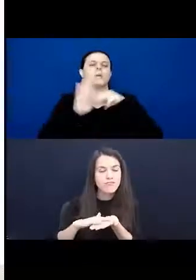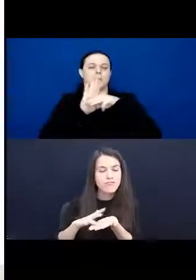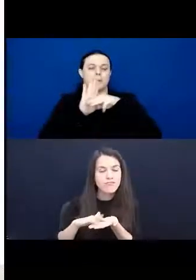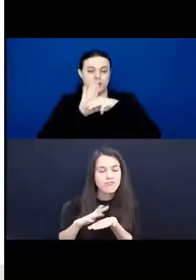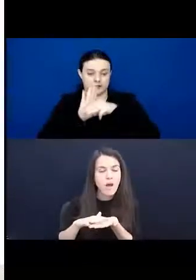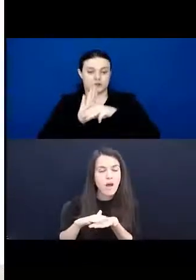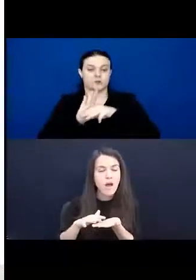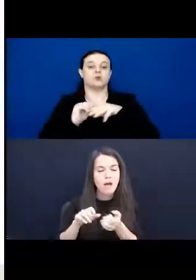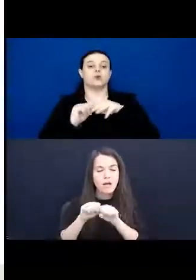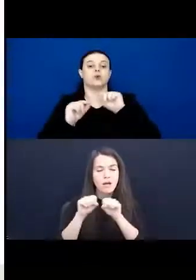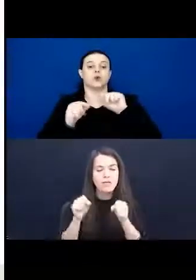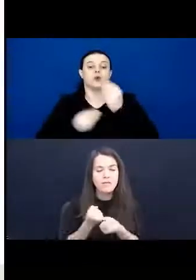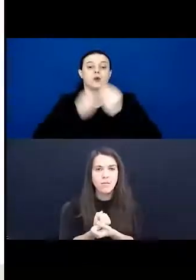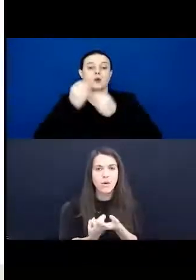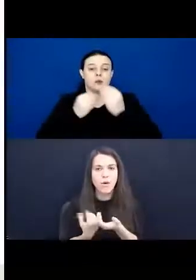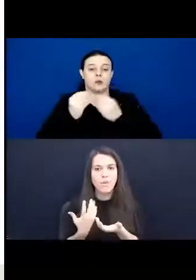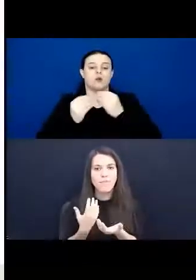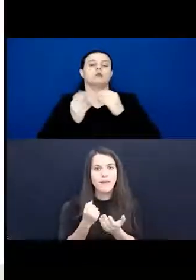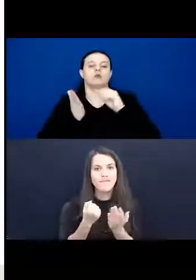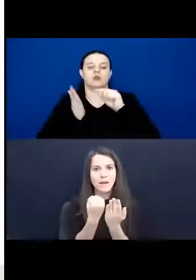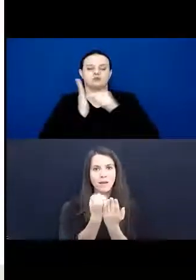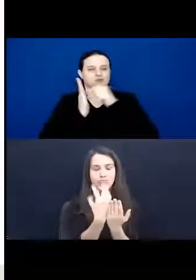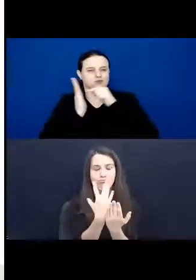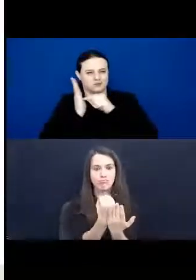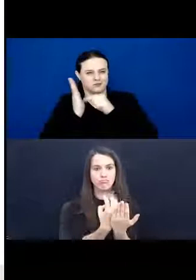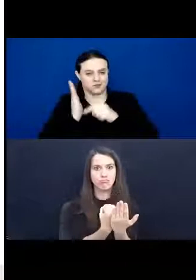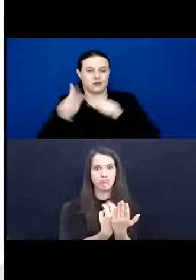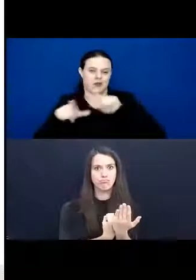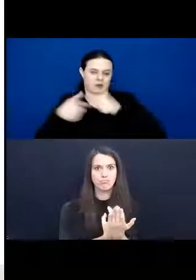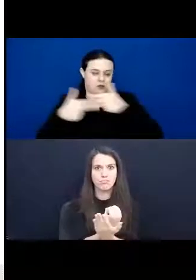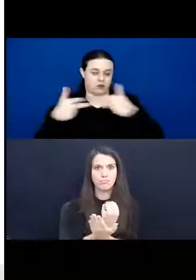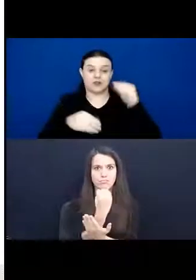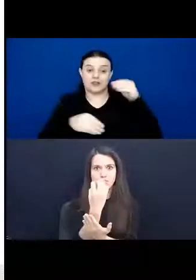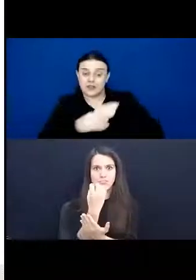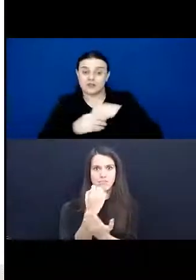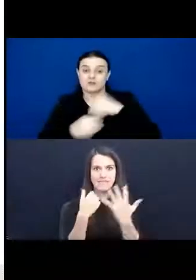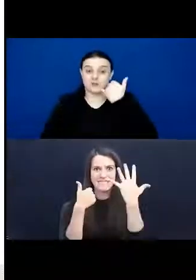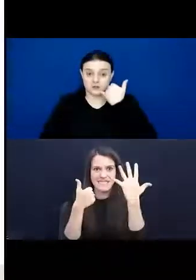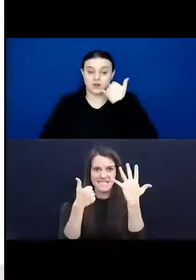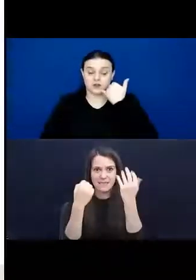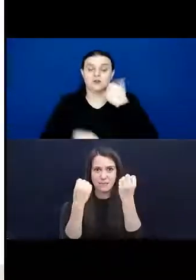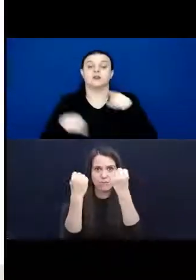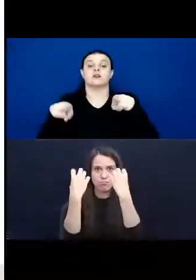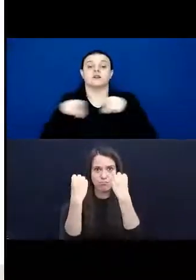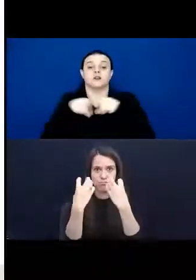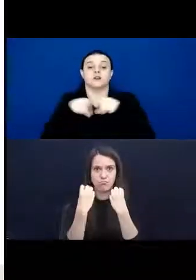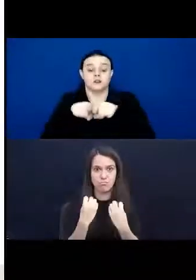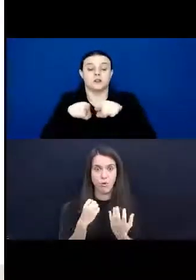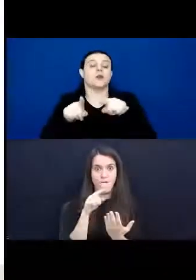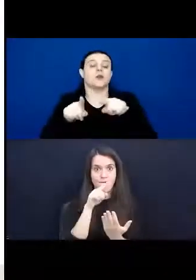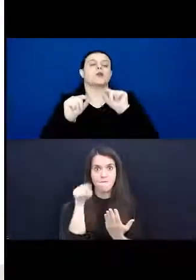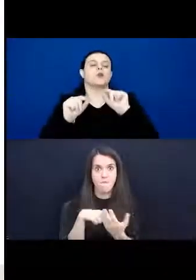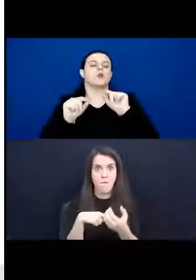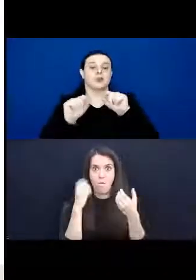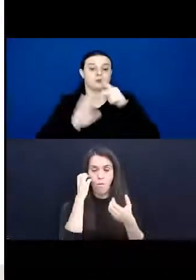displaying Braille characters on a smartphone. And this project